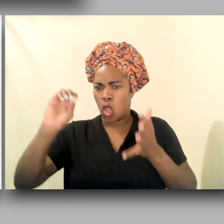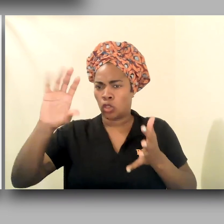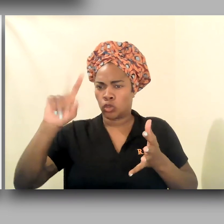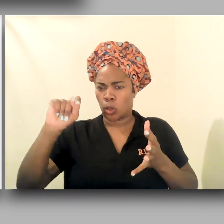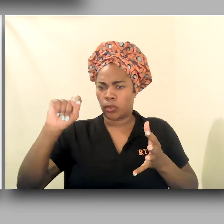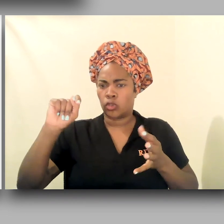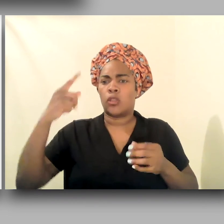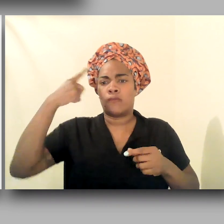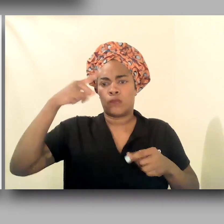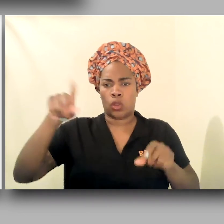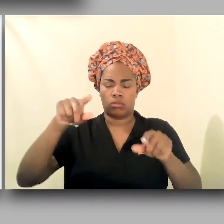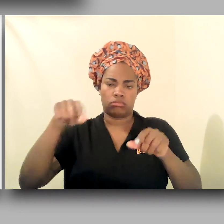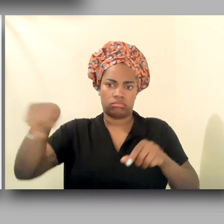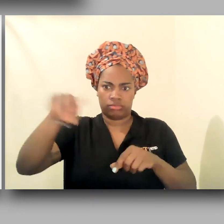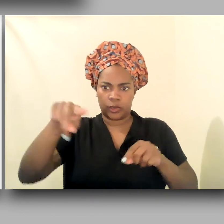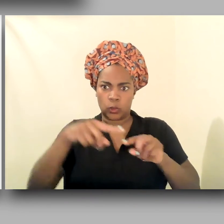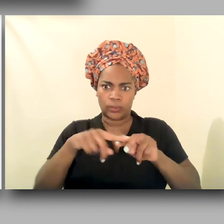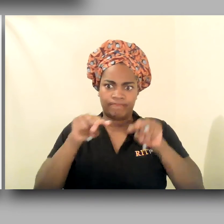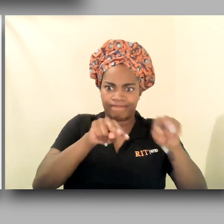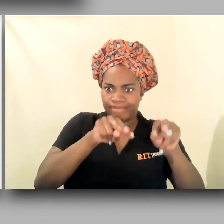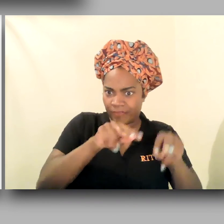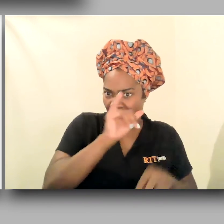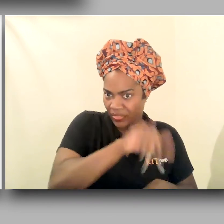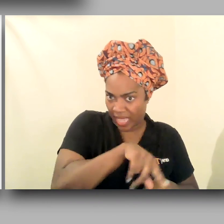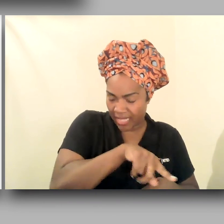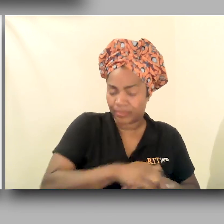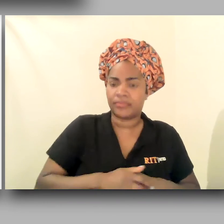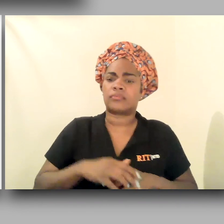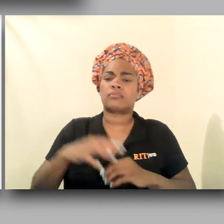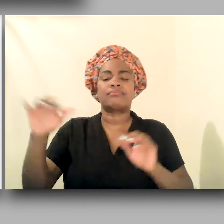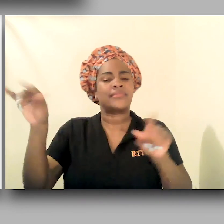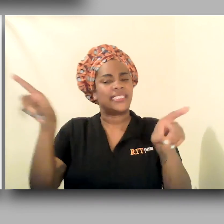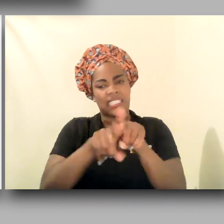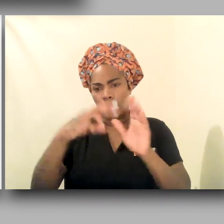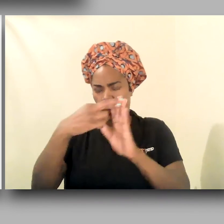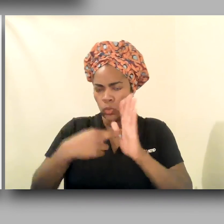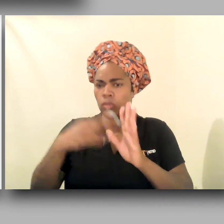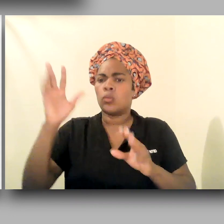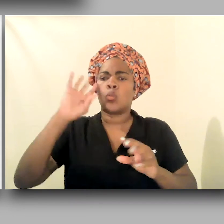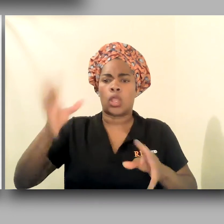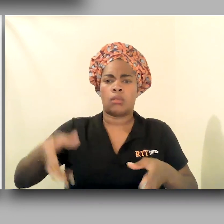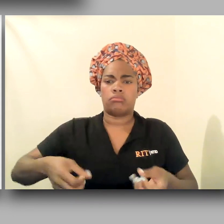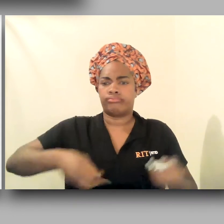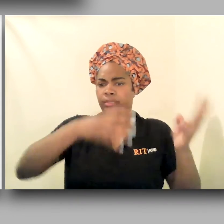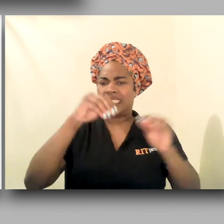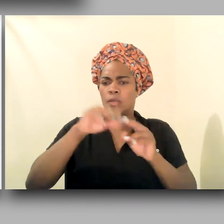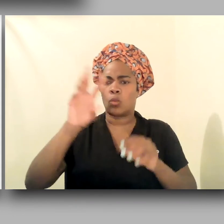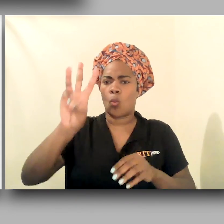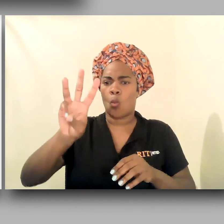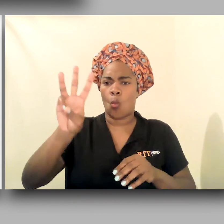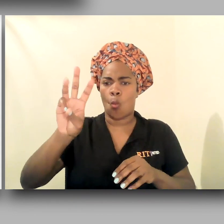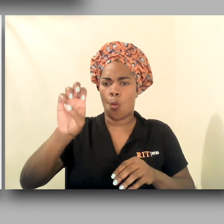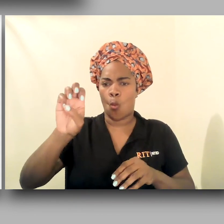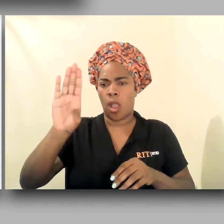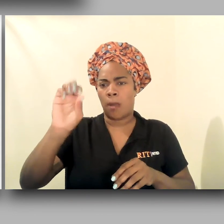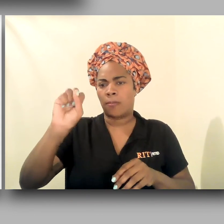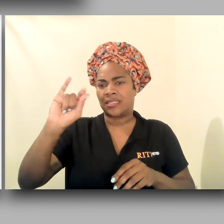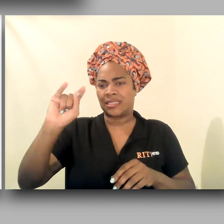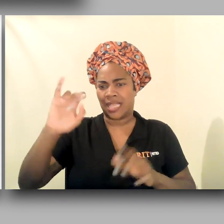that announcement. The rules will be uploaded to the website explaining the